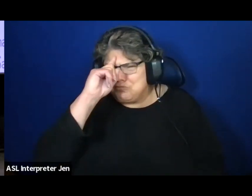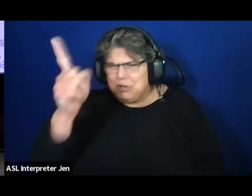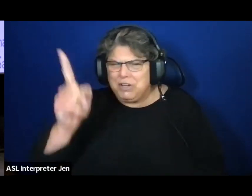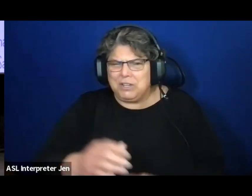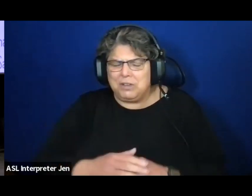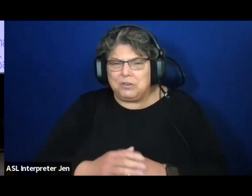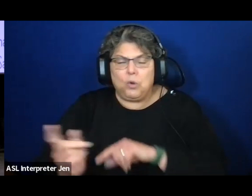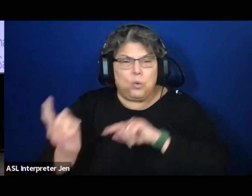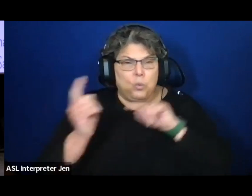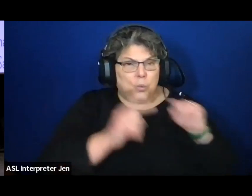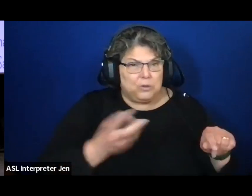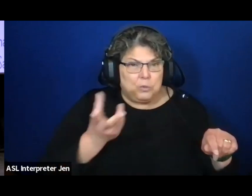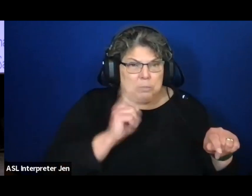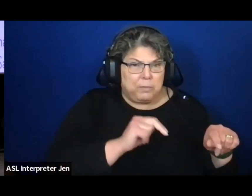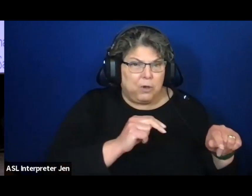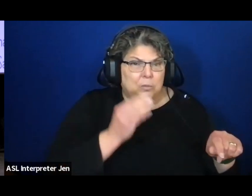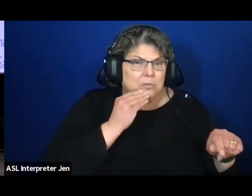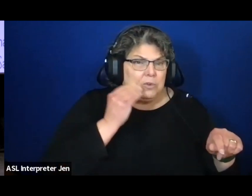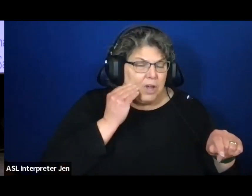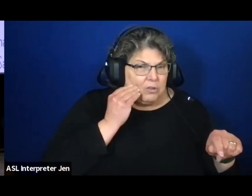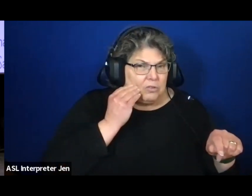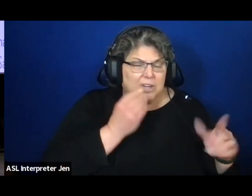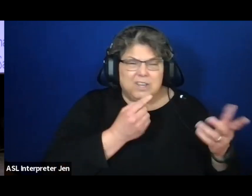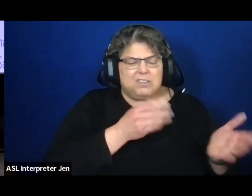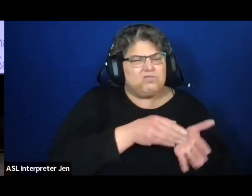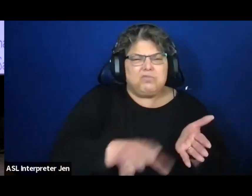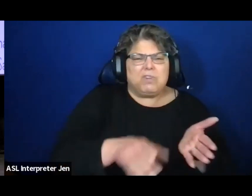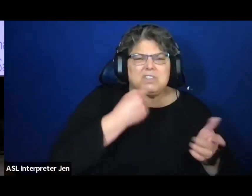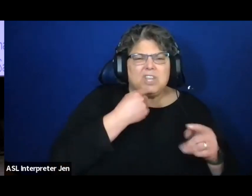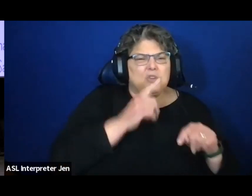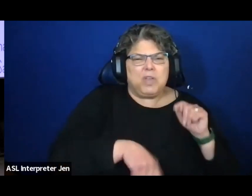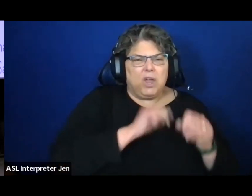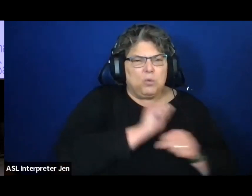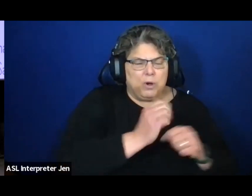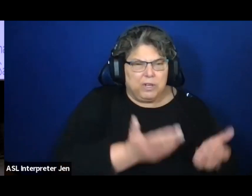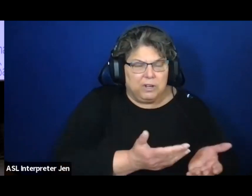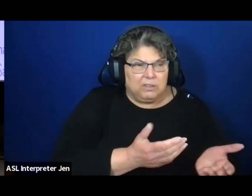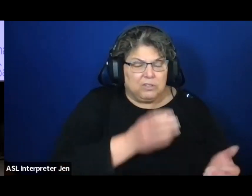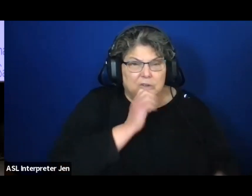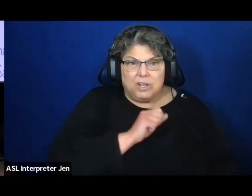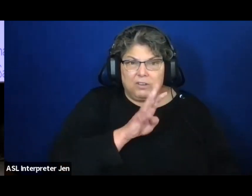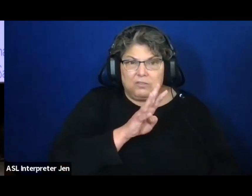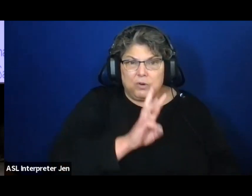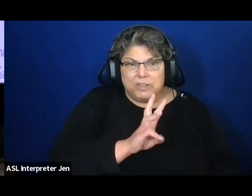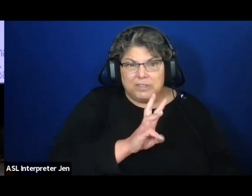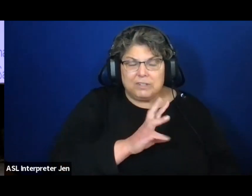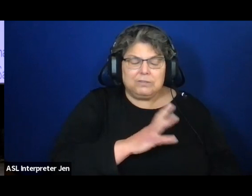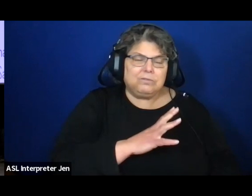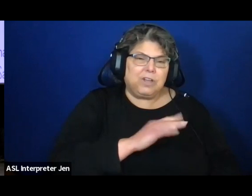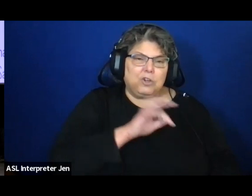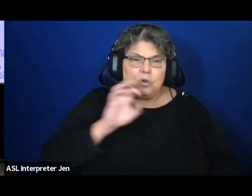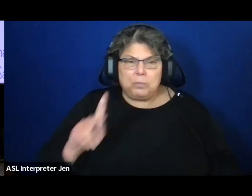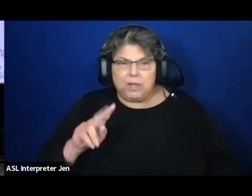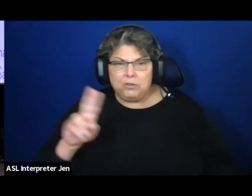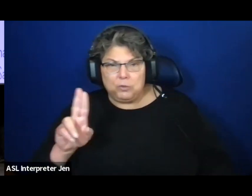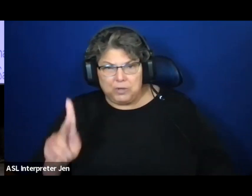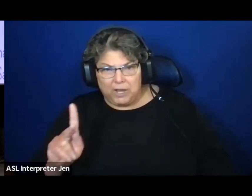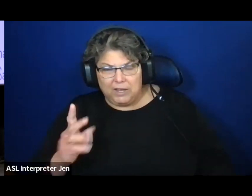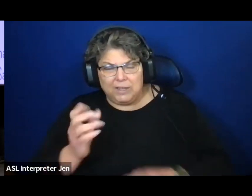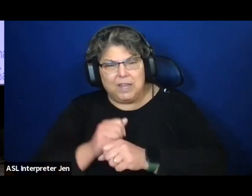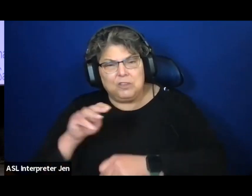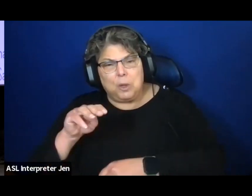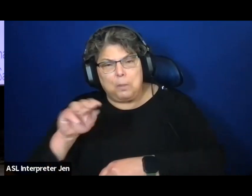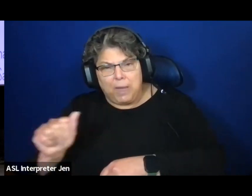they rejected him, and they said, you couldn't work here. So at the age of 46, he goes back to the UK, and gets a master's in